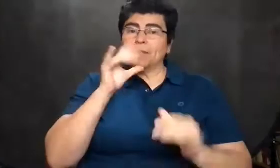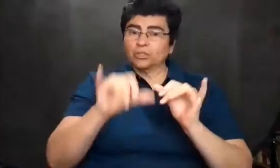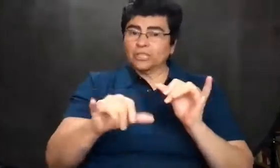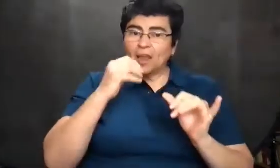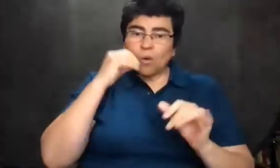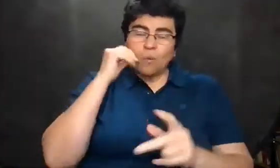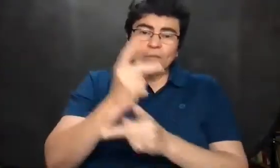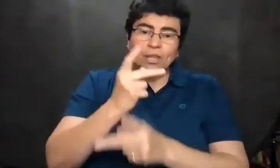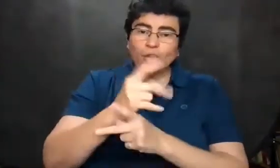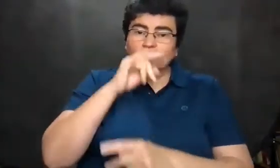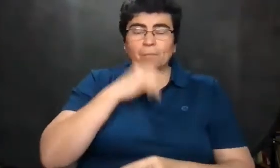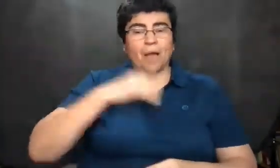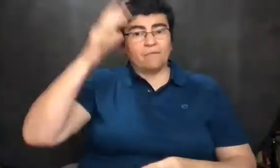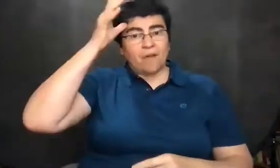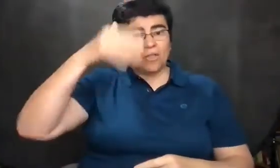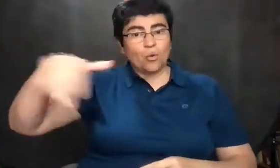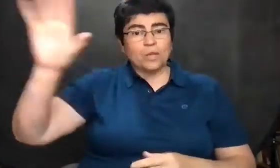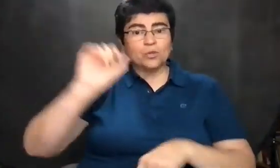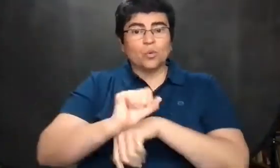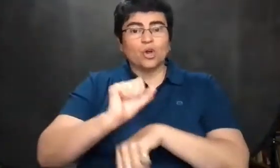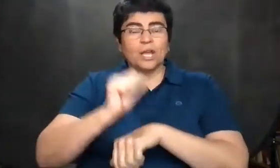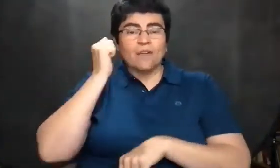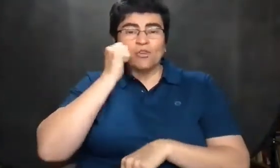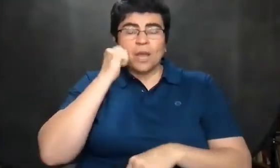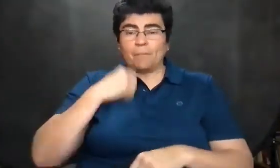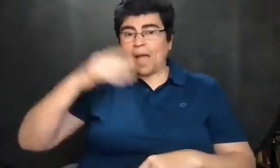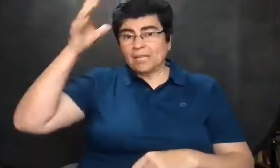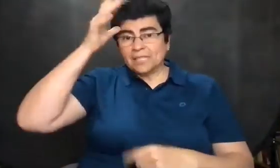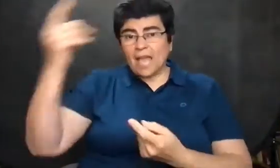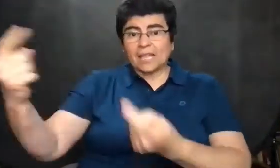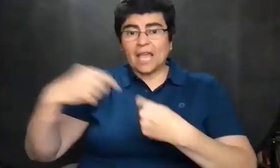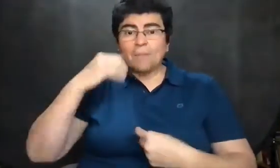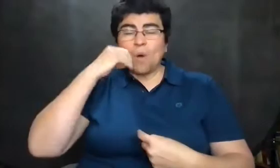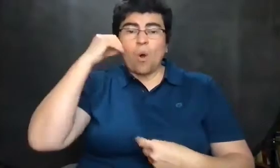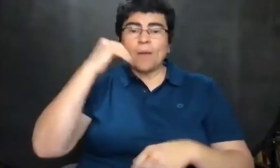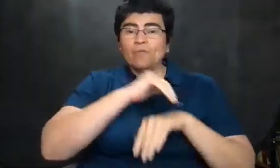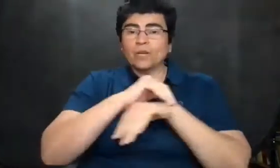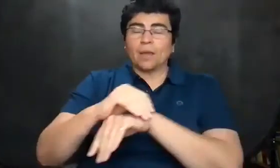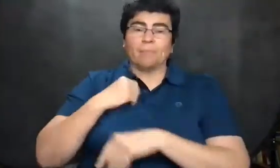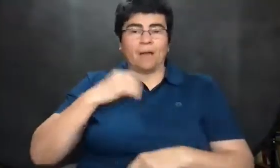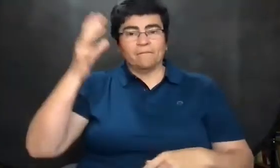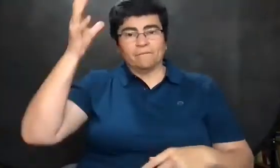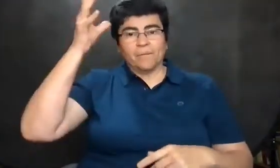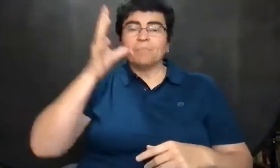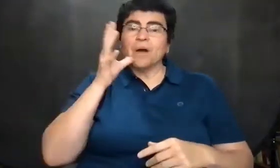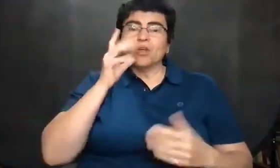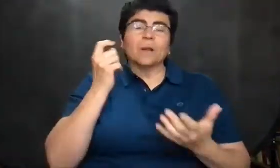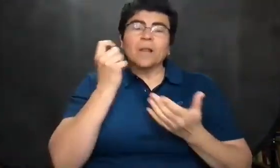and my father went to work every day. My dad came home every night. My mother always had put on fresh lipstick, combed her hair, had a clean apron